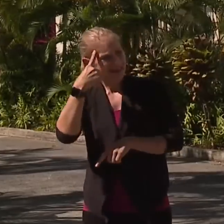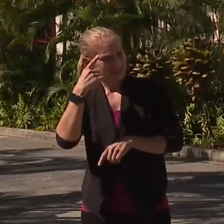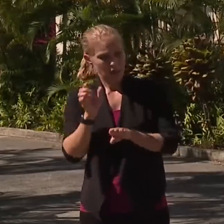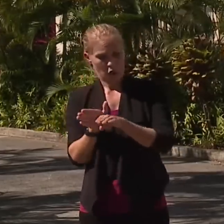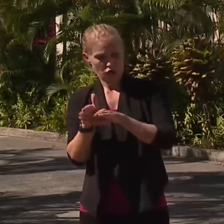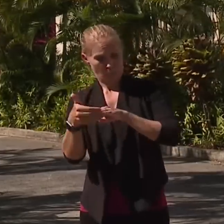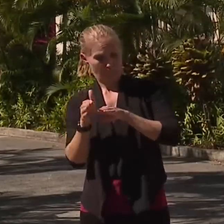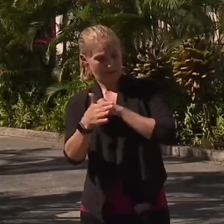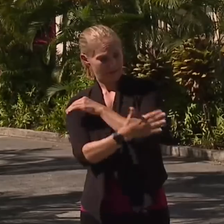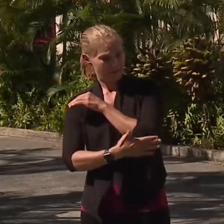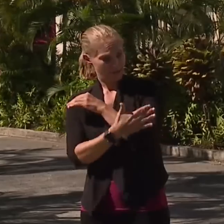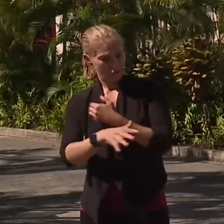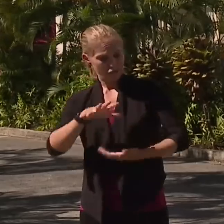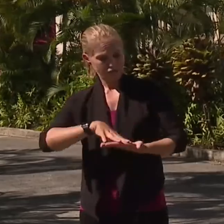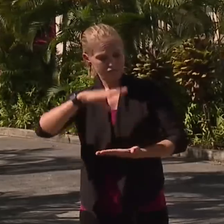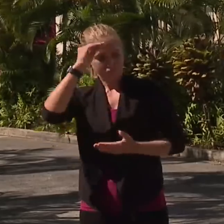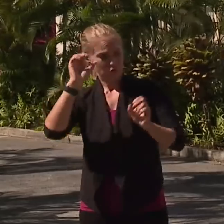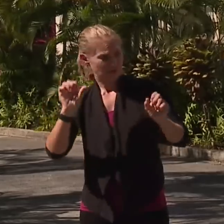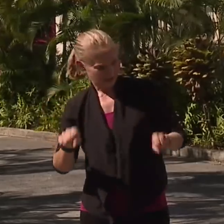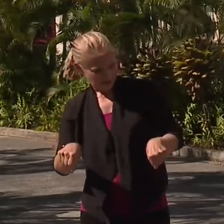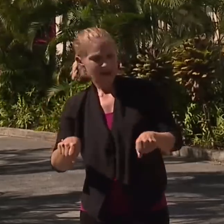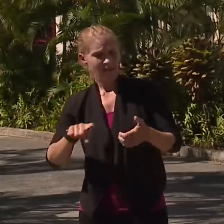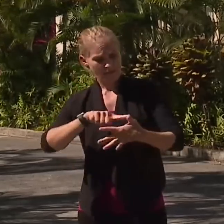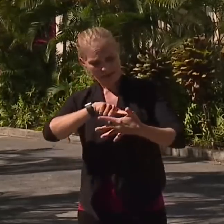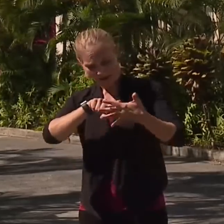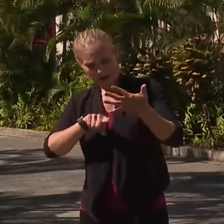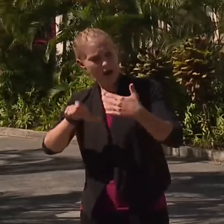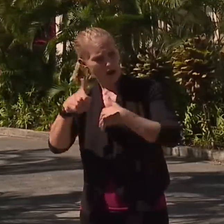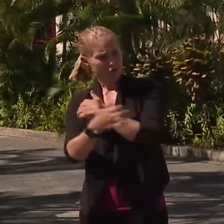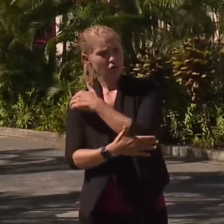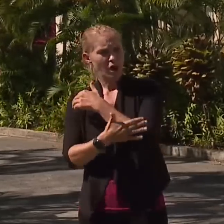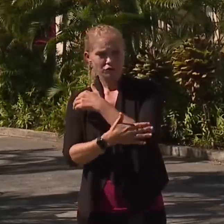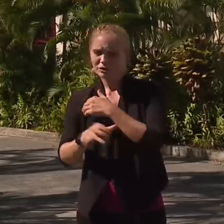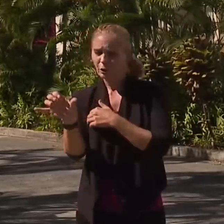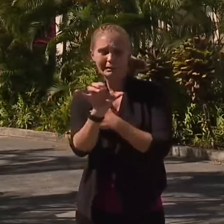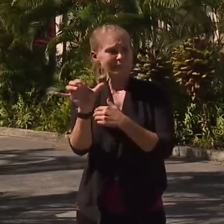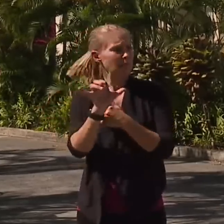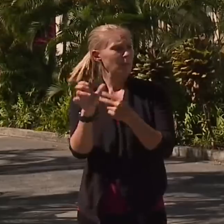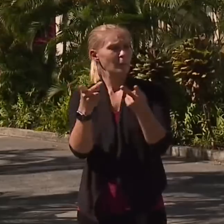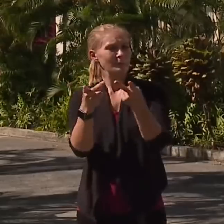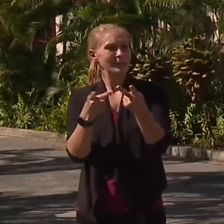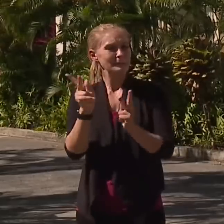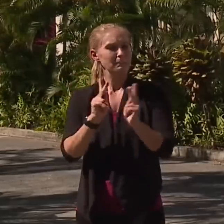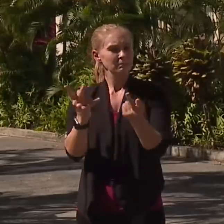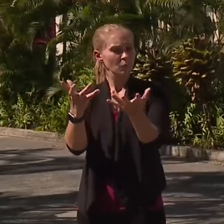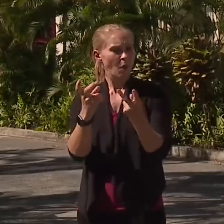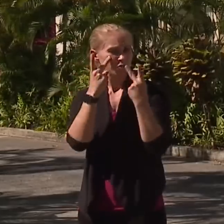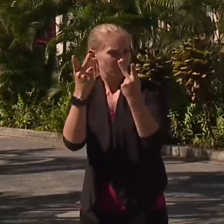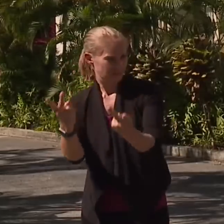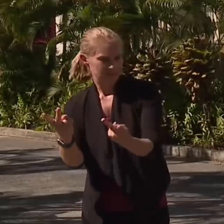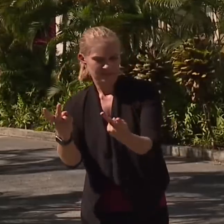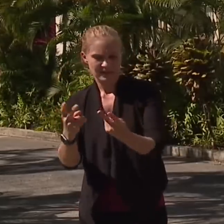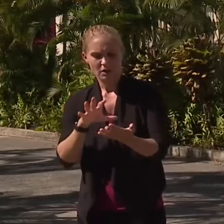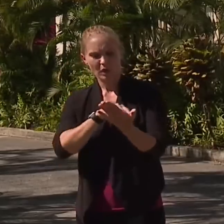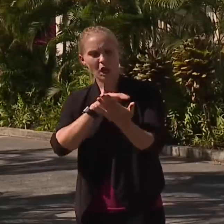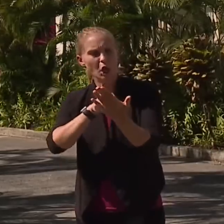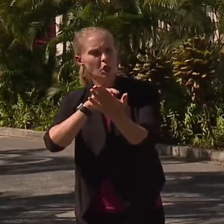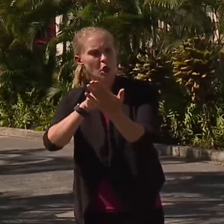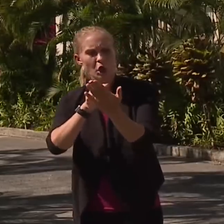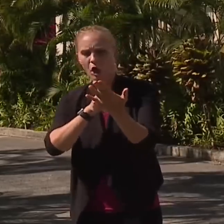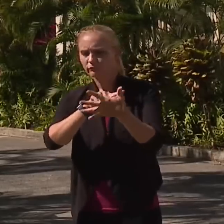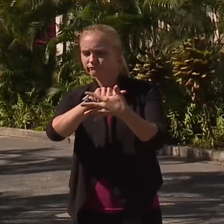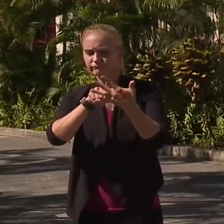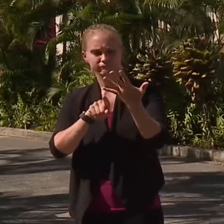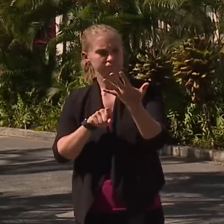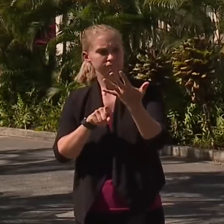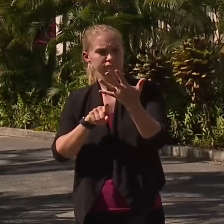Jamaica. We can learn from the Seychelles. These are all similar destinations. Yeah. We can learn from Mauritius. Very similar.